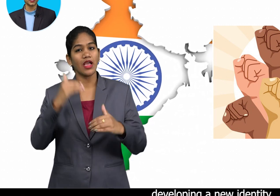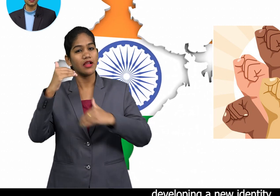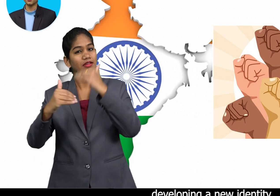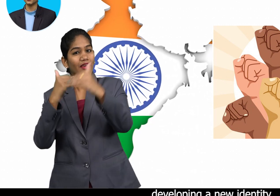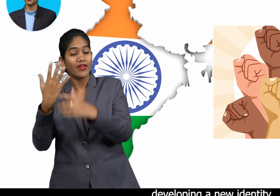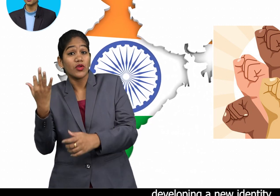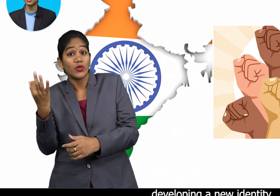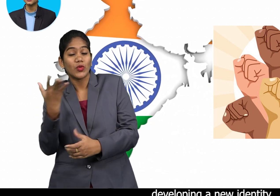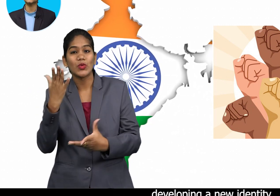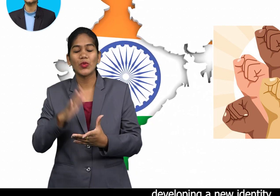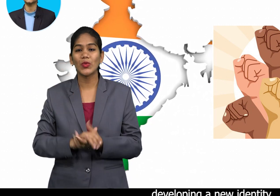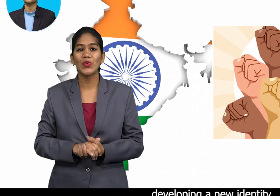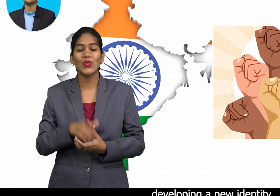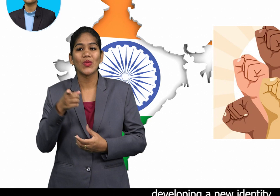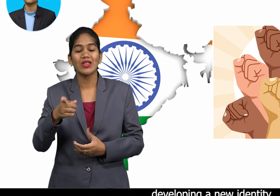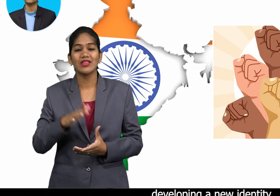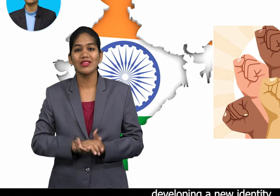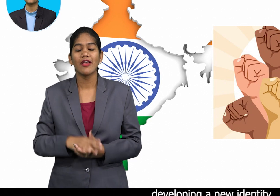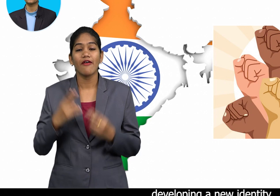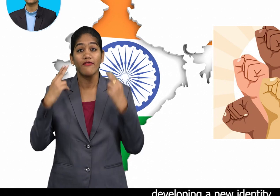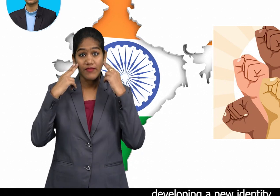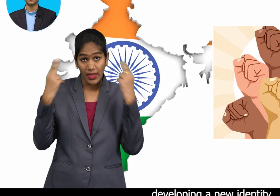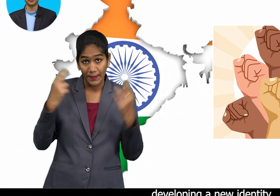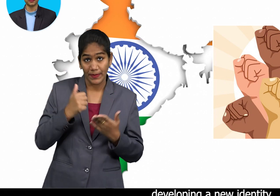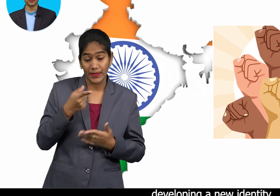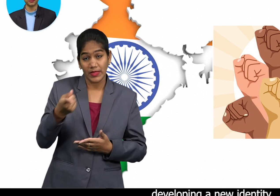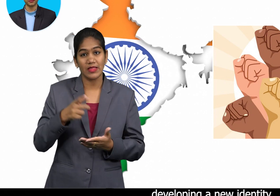developing a new identity